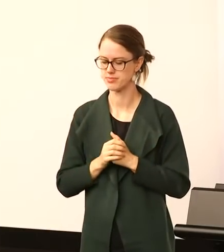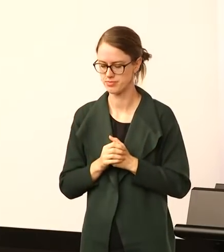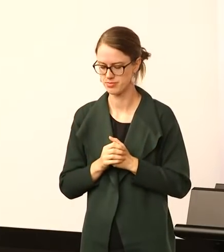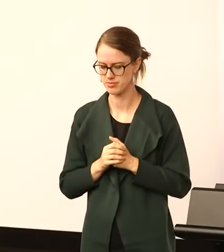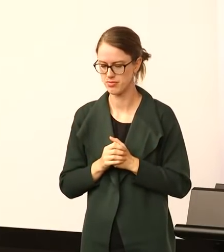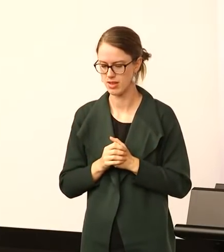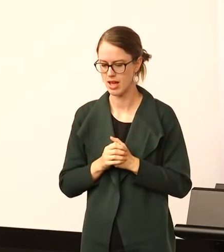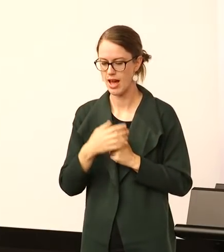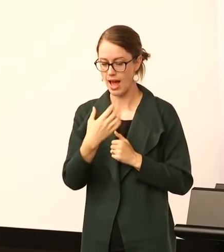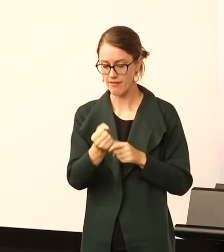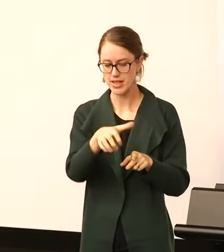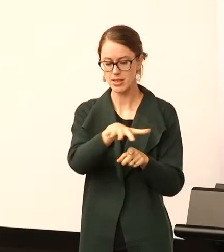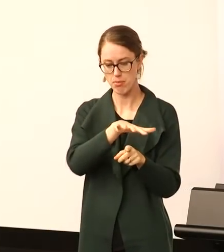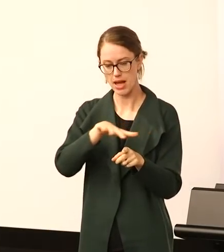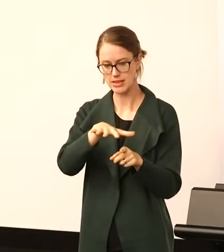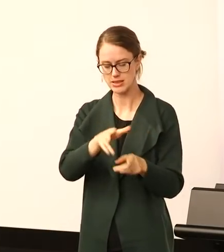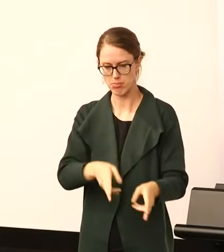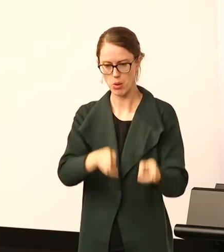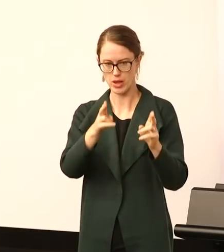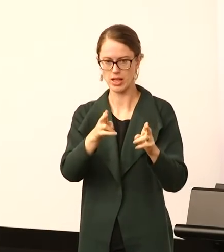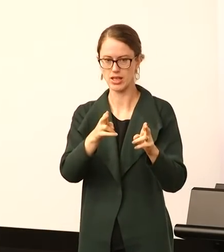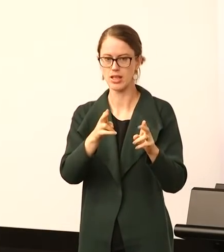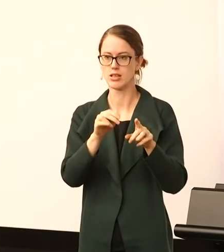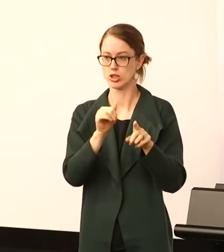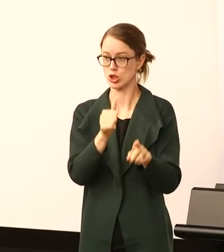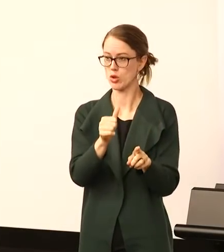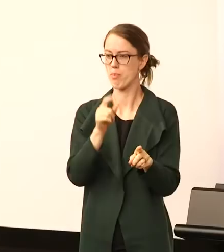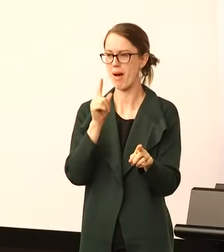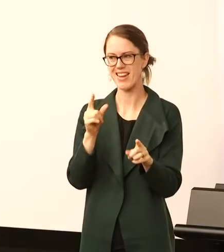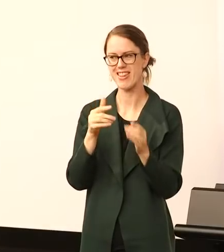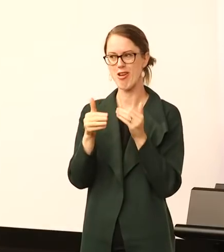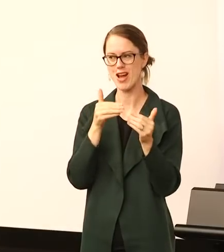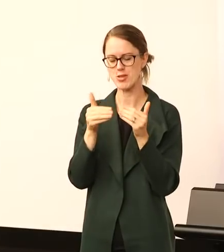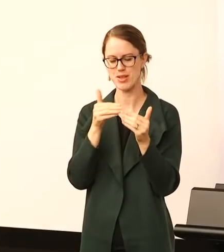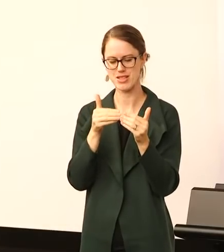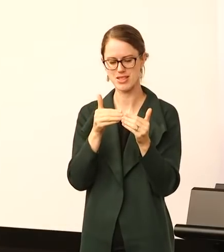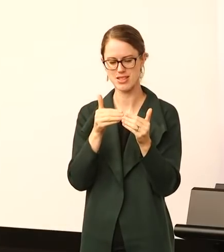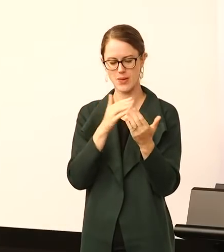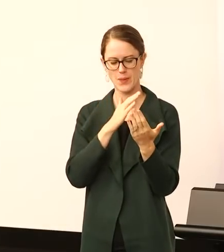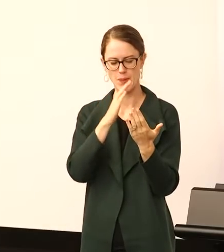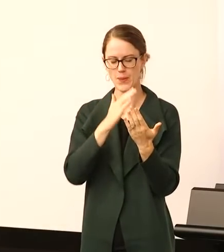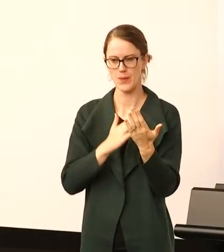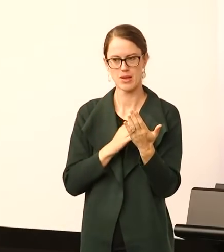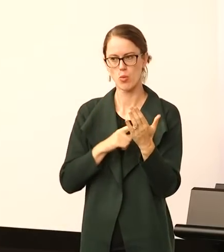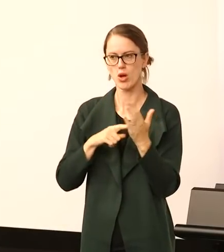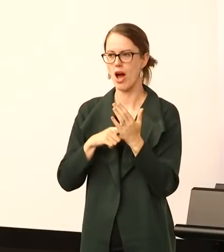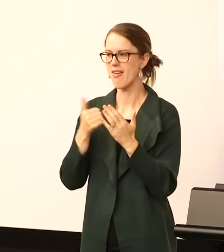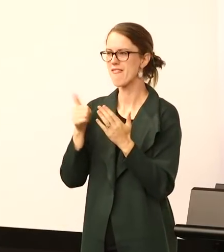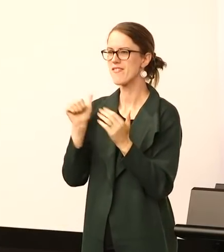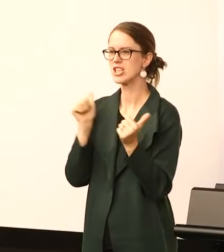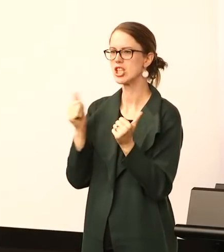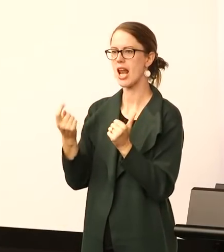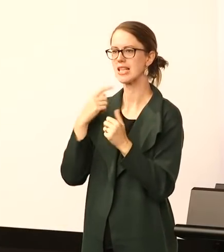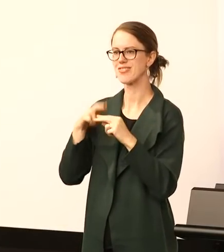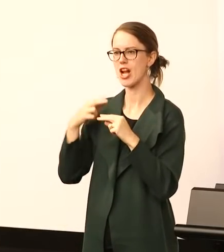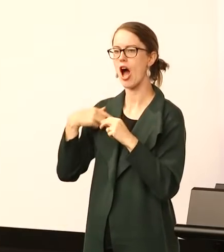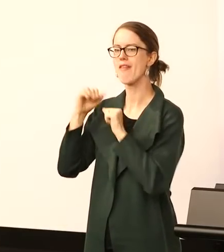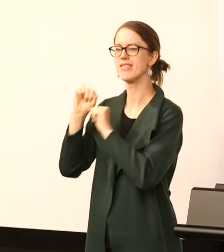one thing. It's the incredible arrangements that are in place, and having visited one of the hotels in Auckland last